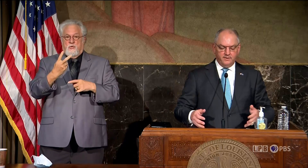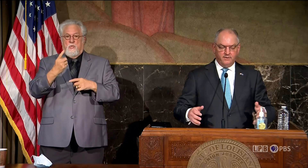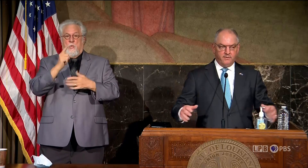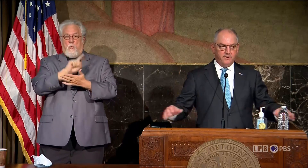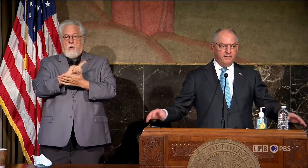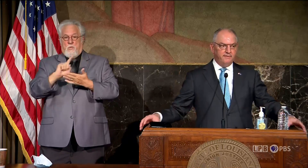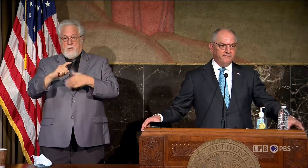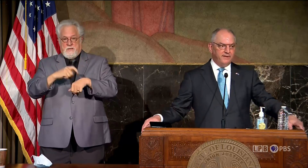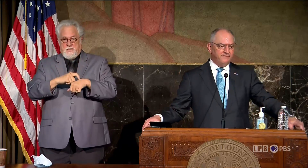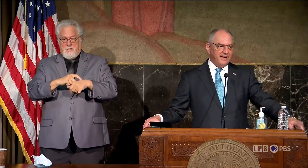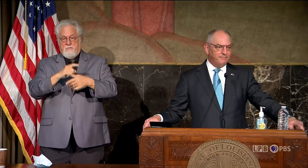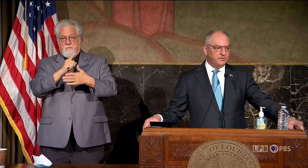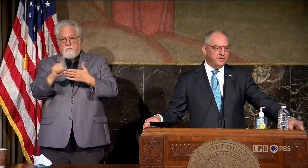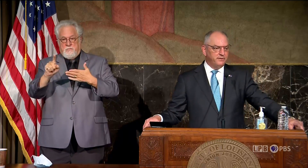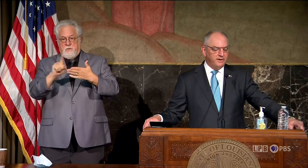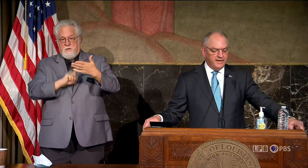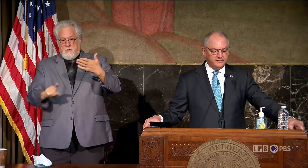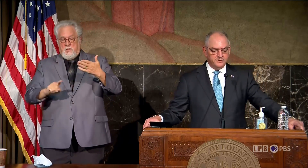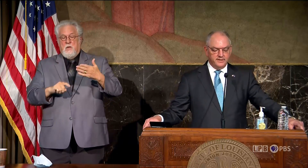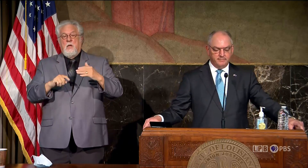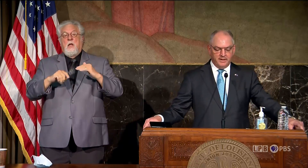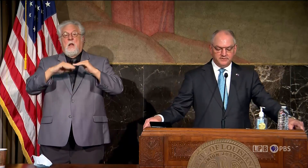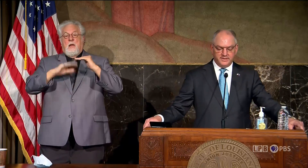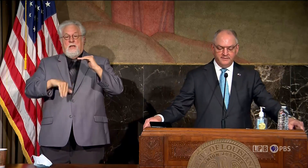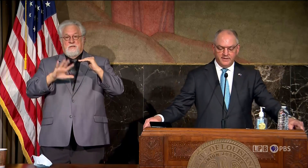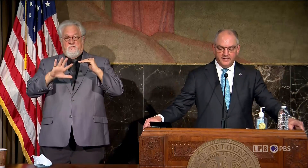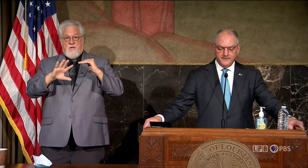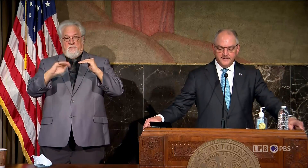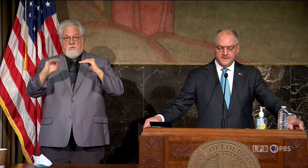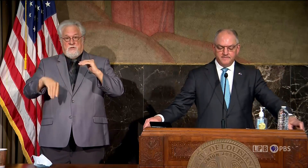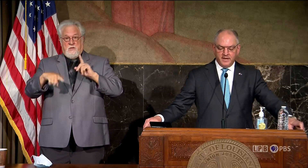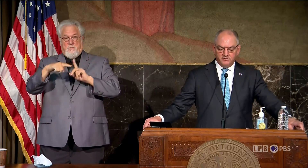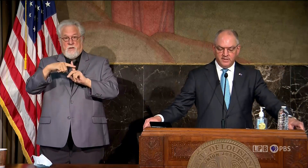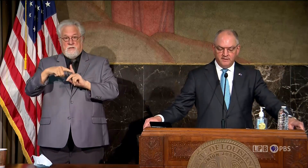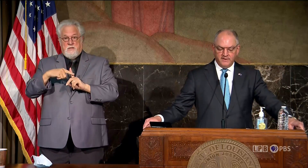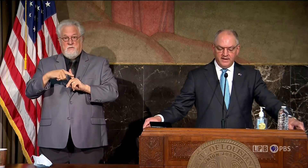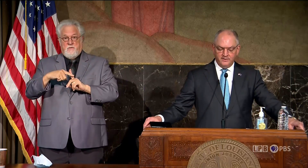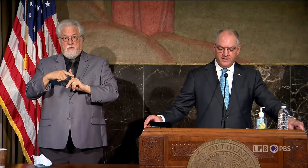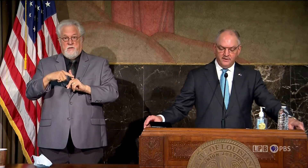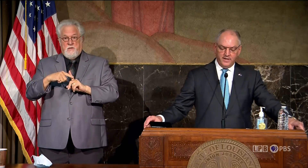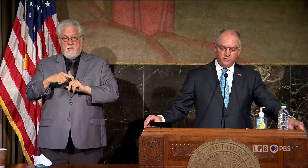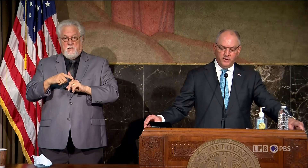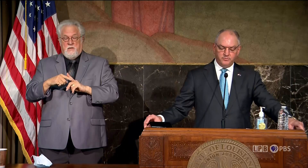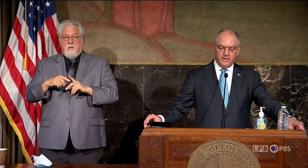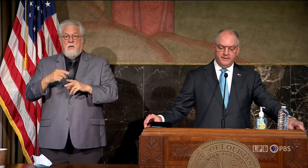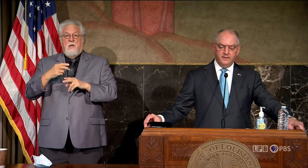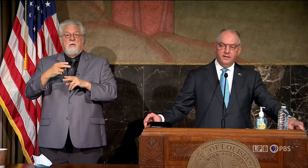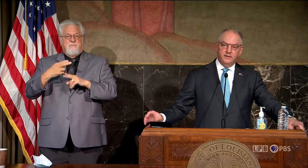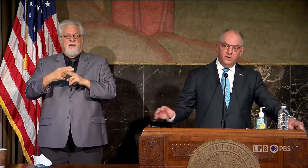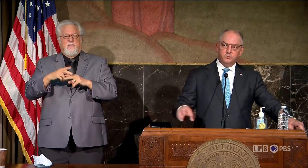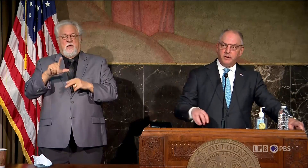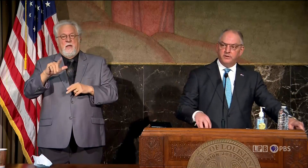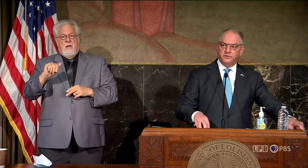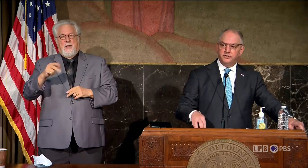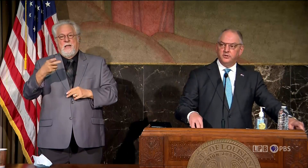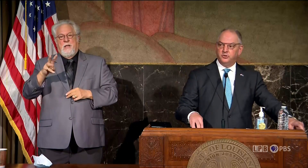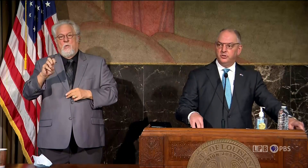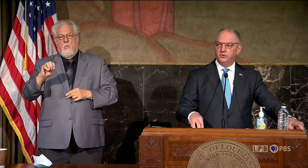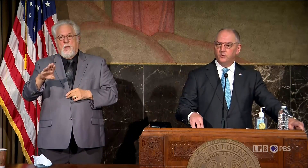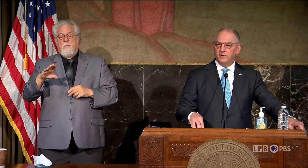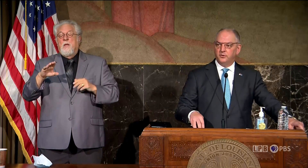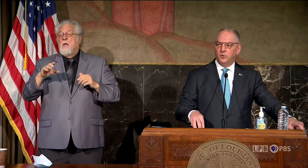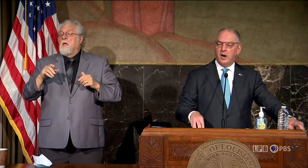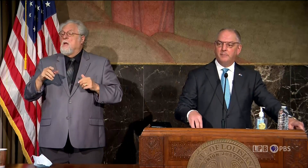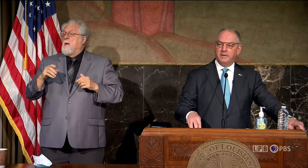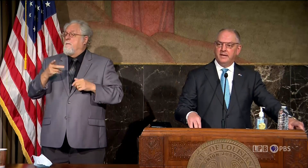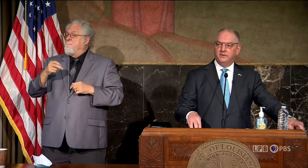they are at 5% or less in positivity, as identified on the LDH website, those parishes can